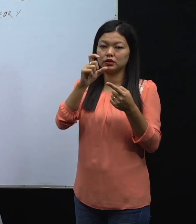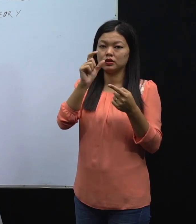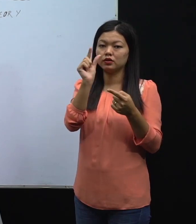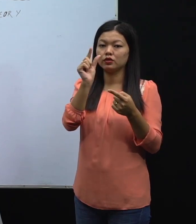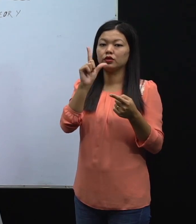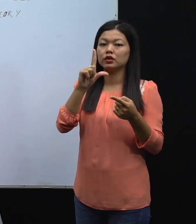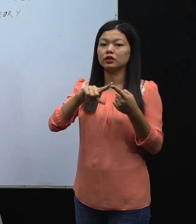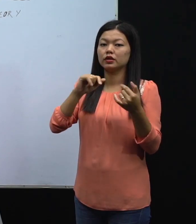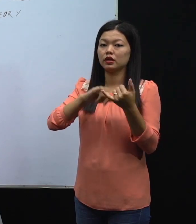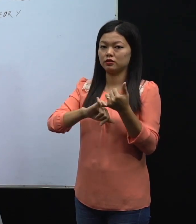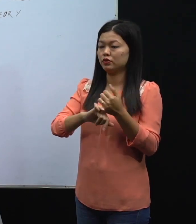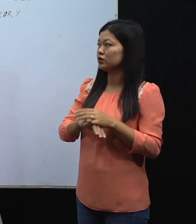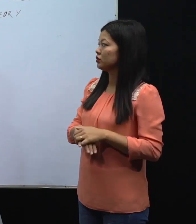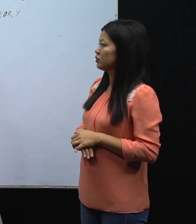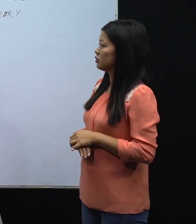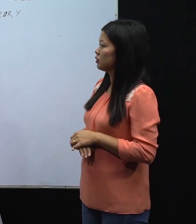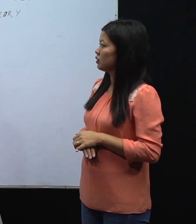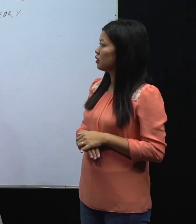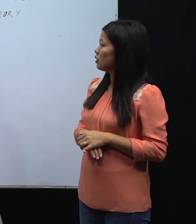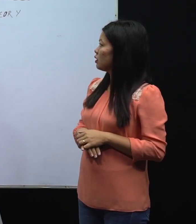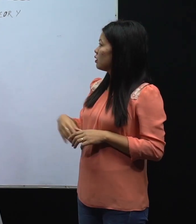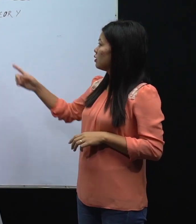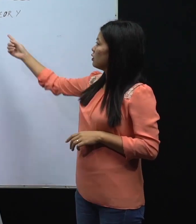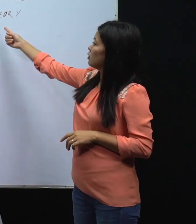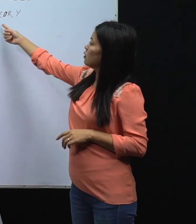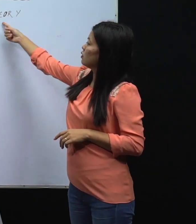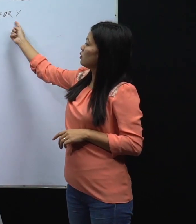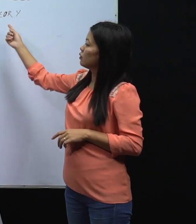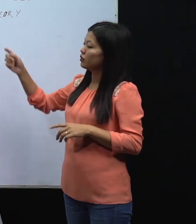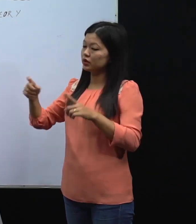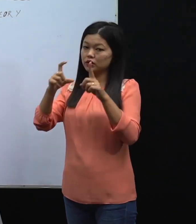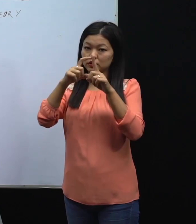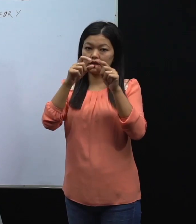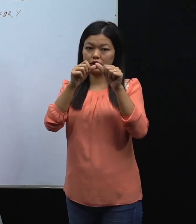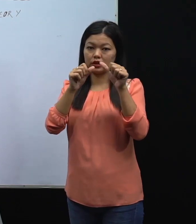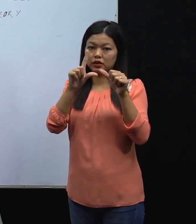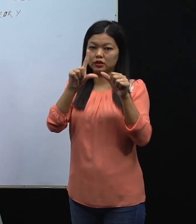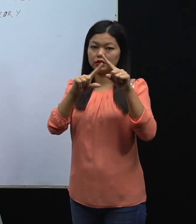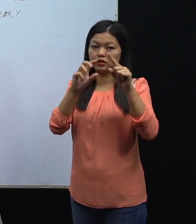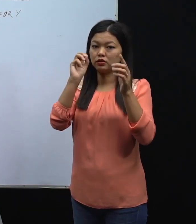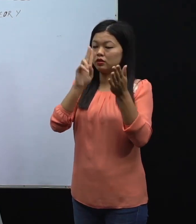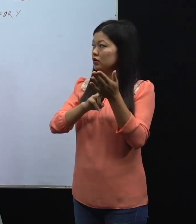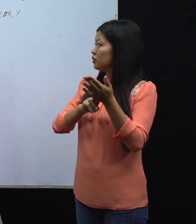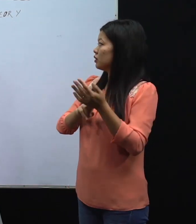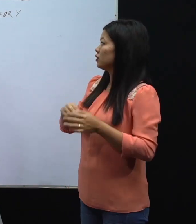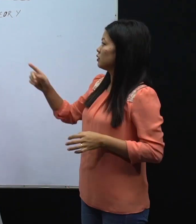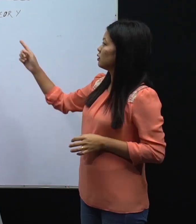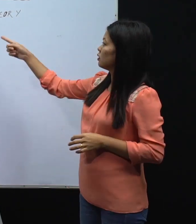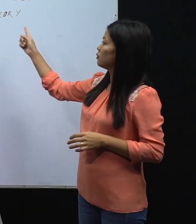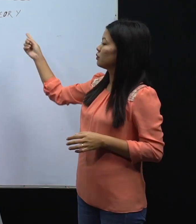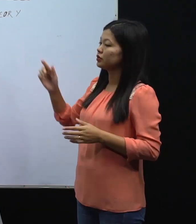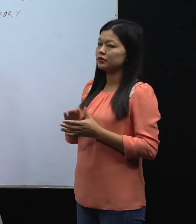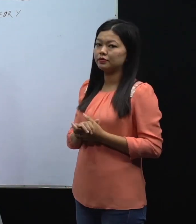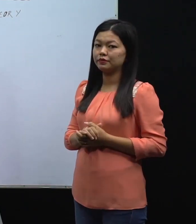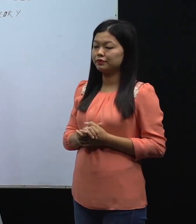So yesterday we have studied about atoms. Yesterday we have studied about compounds, elements,